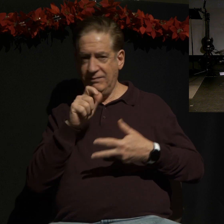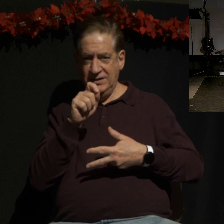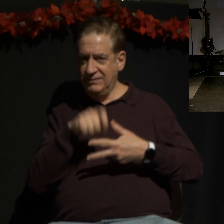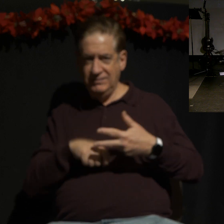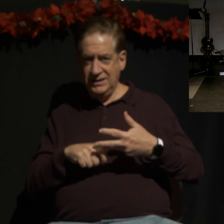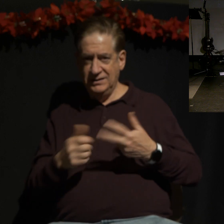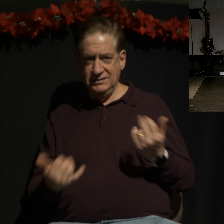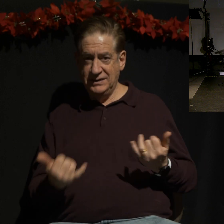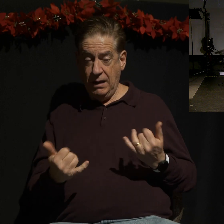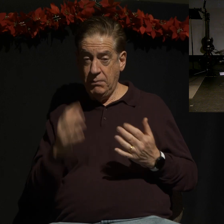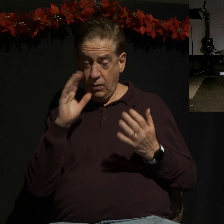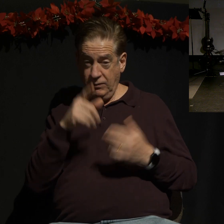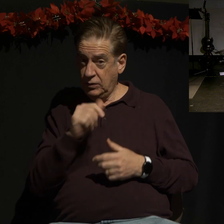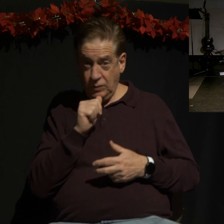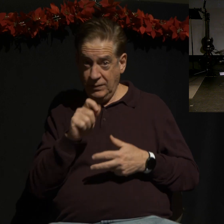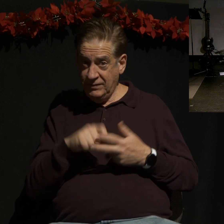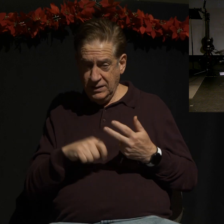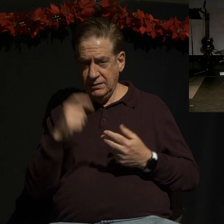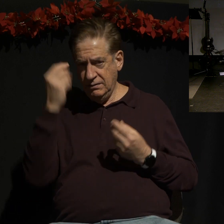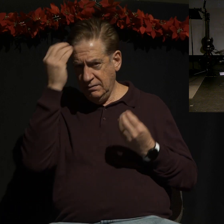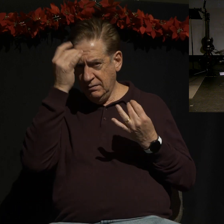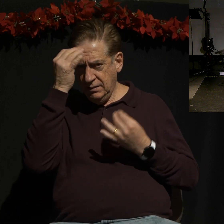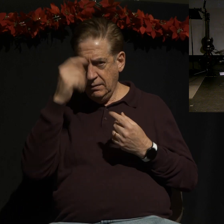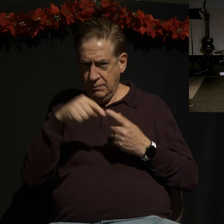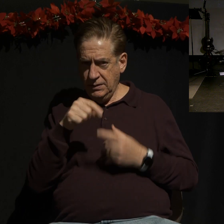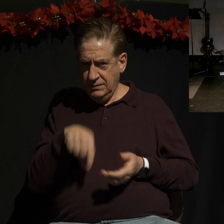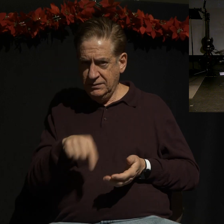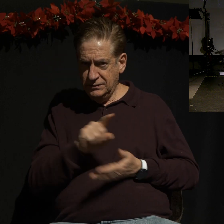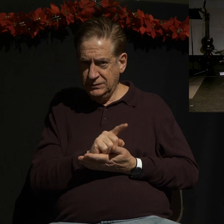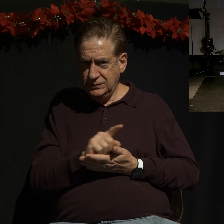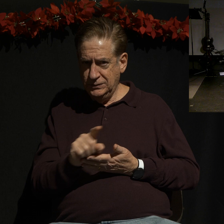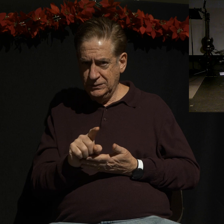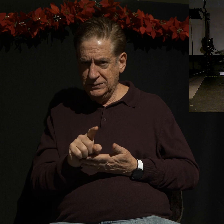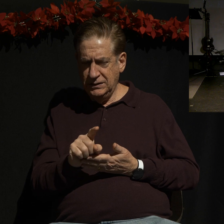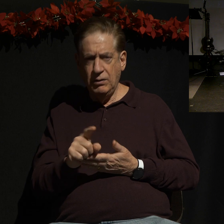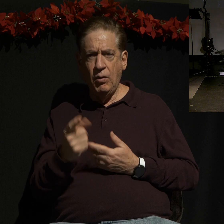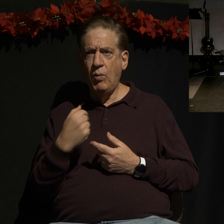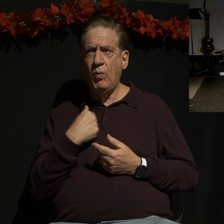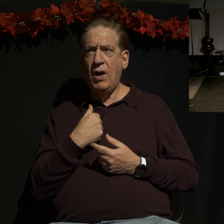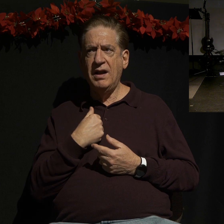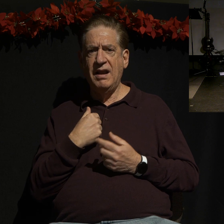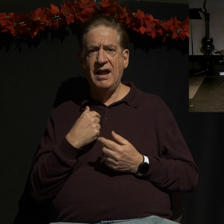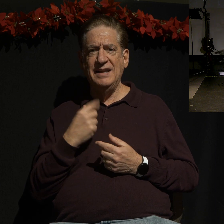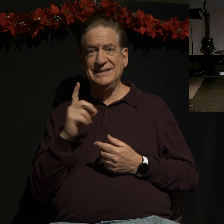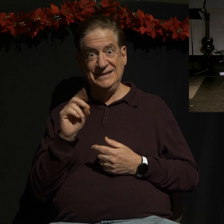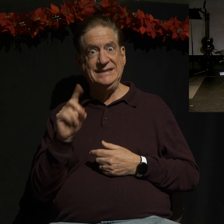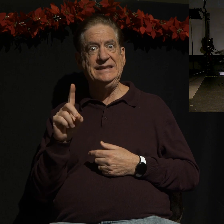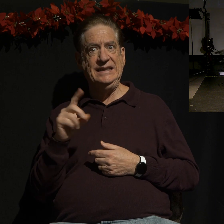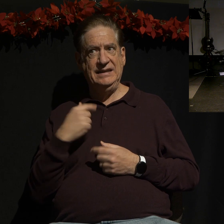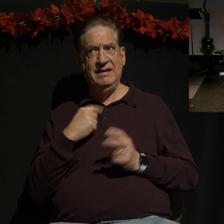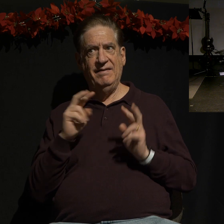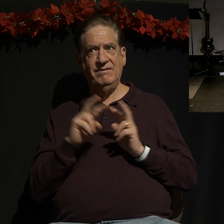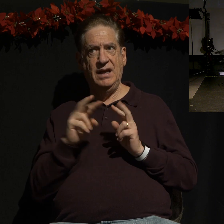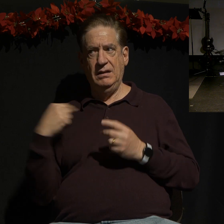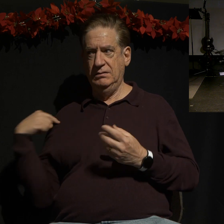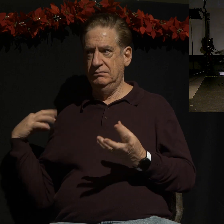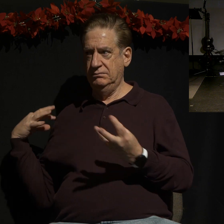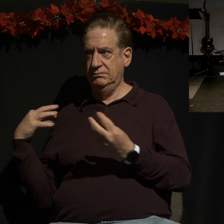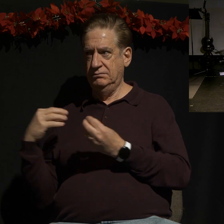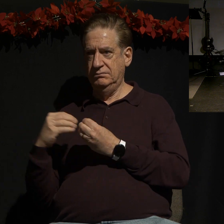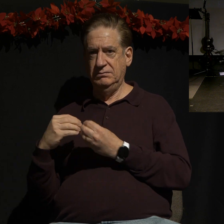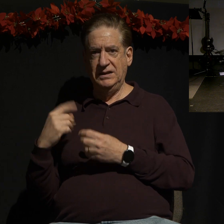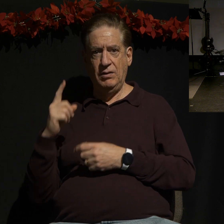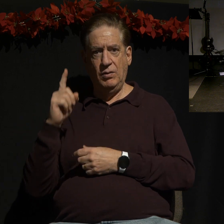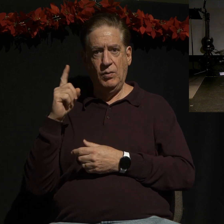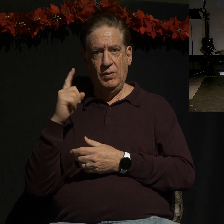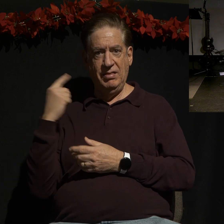I hope if you don't fill them out, you at least think about it this week. What did I value? What did I value in the last week?